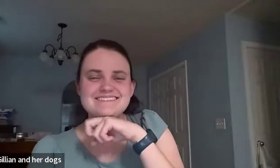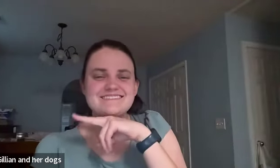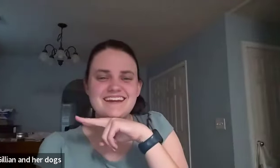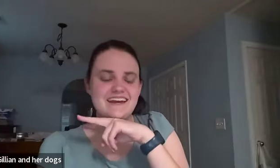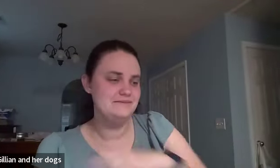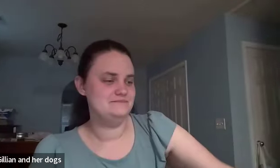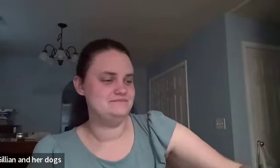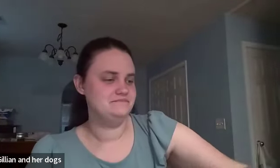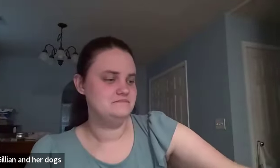Okay.